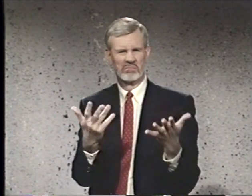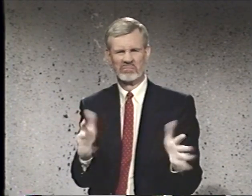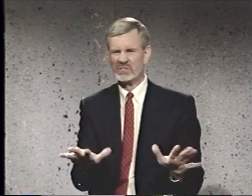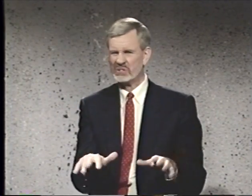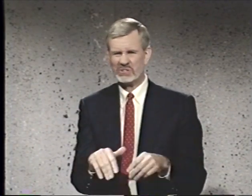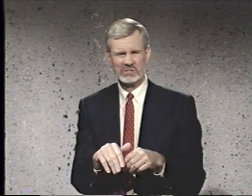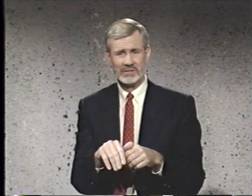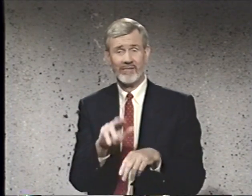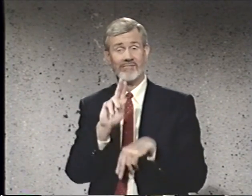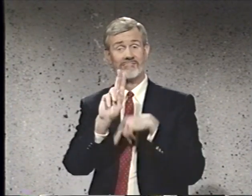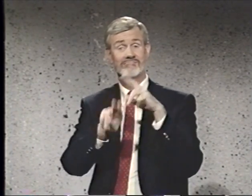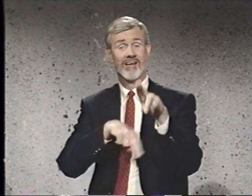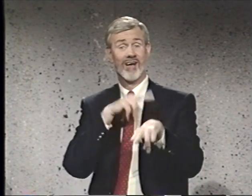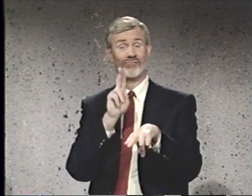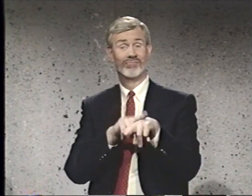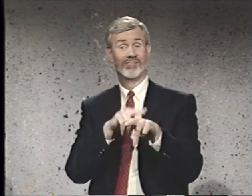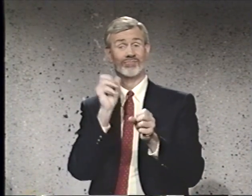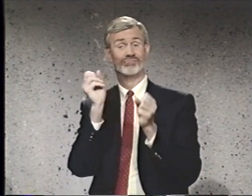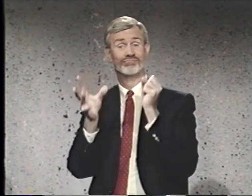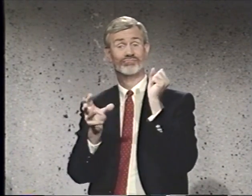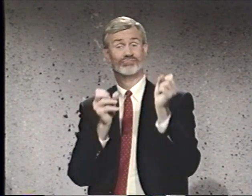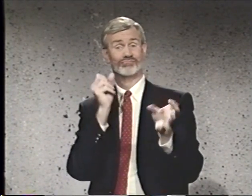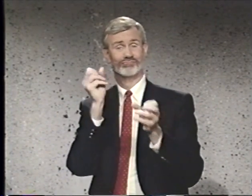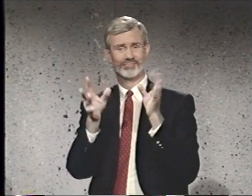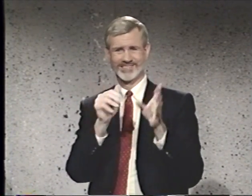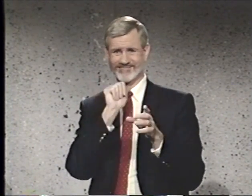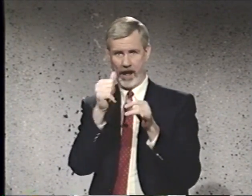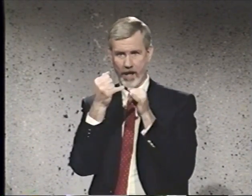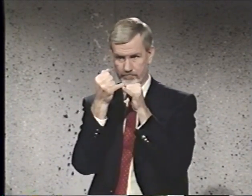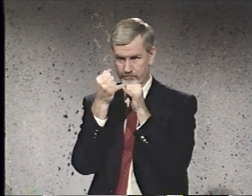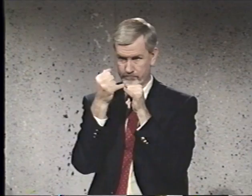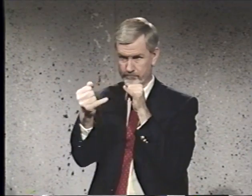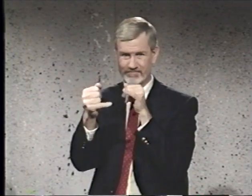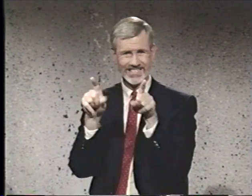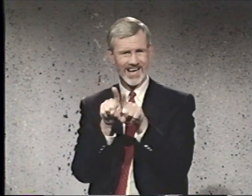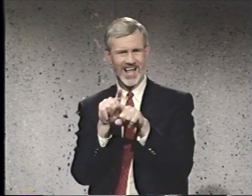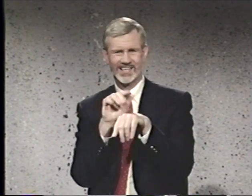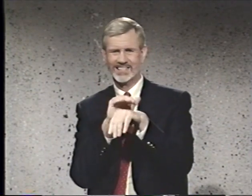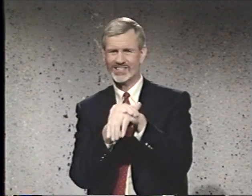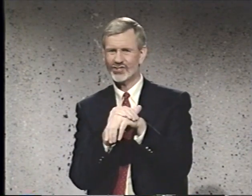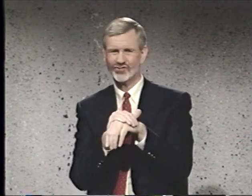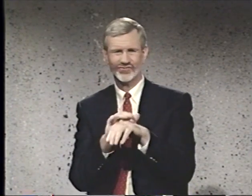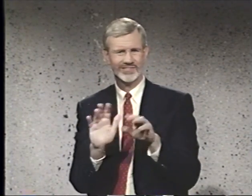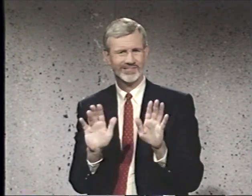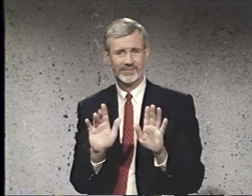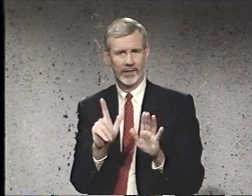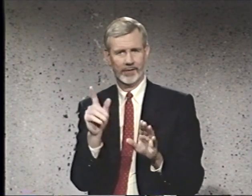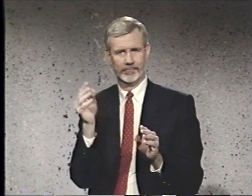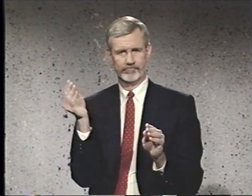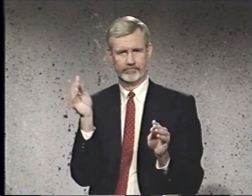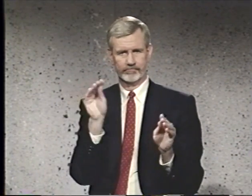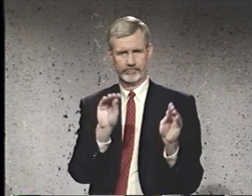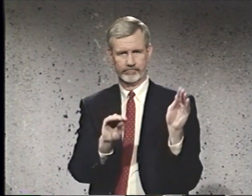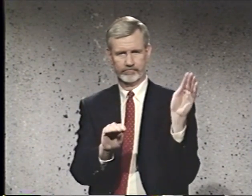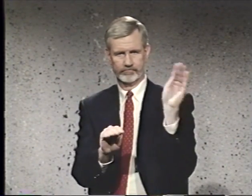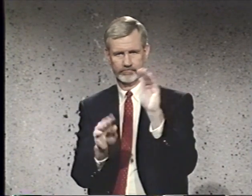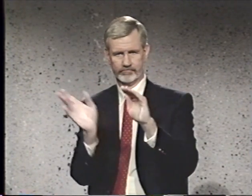lost. Natural sign language is not linear like English. It's the building up